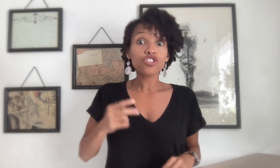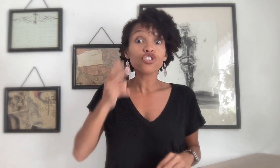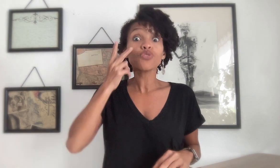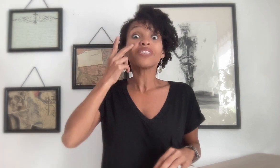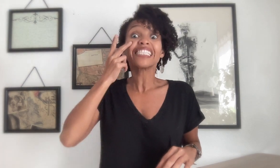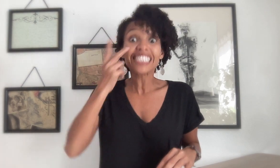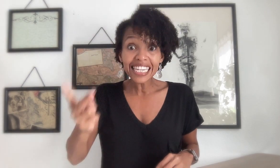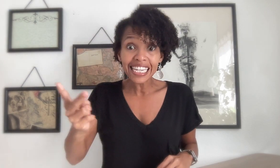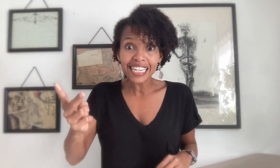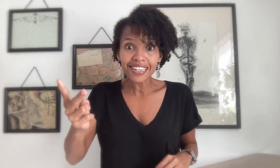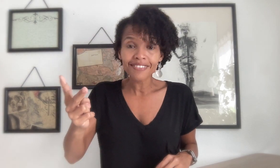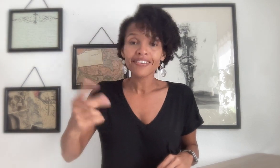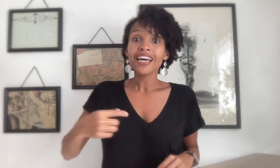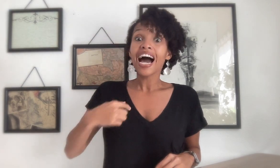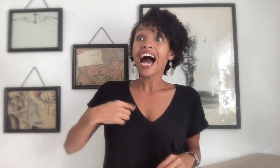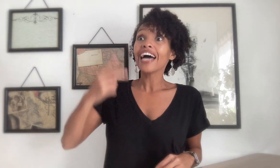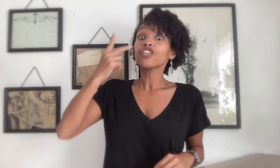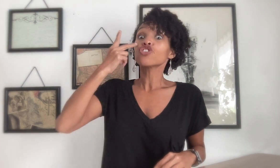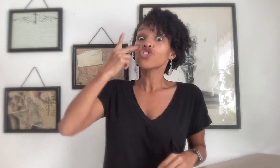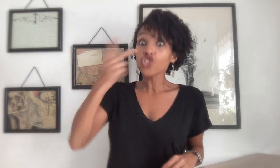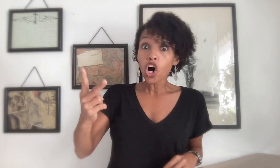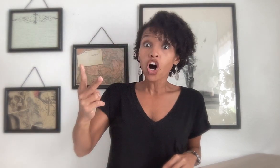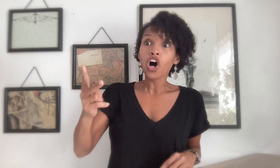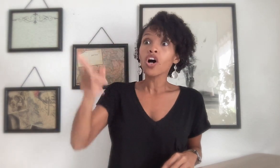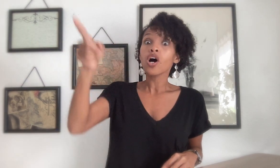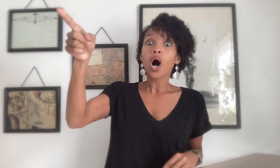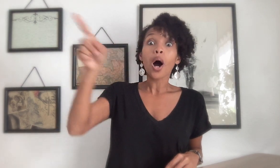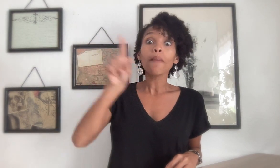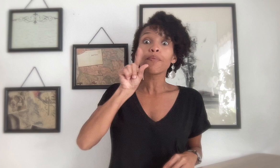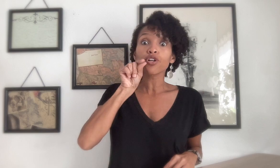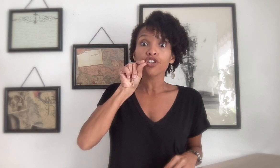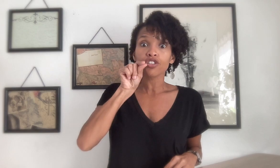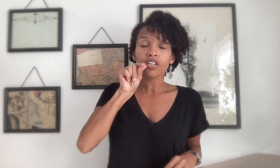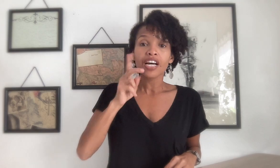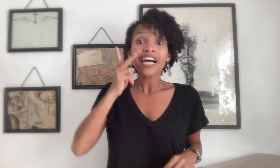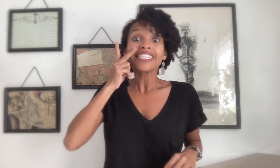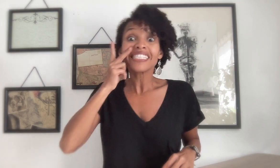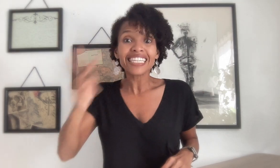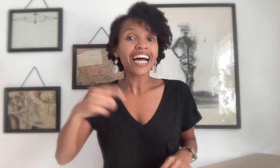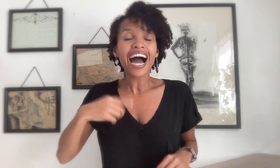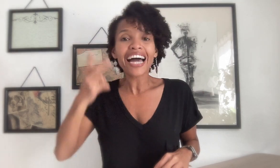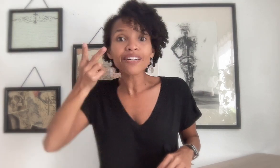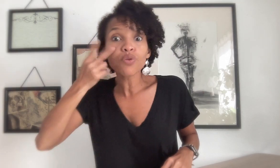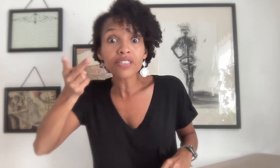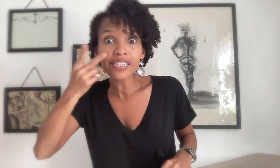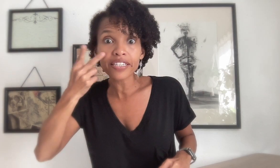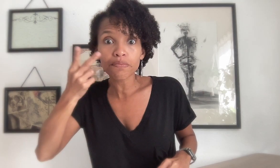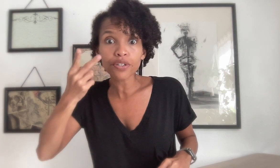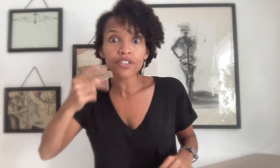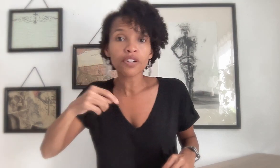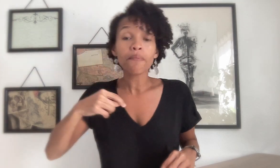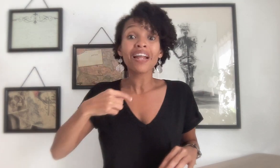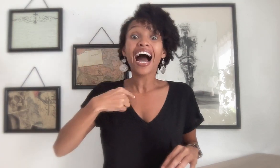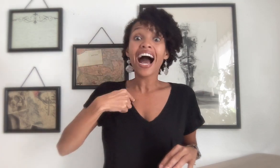to see, I saw a bird. See, not I will see a bird, but